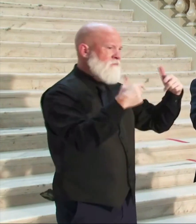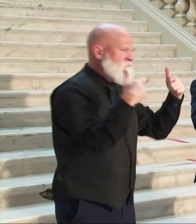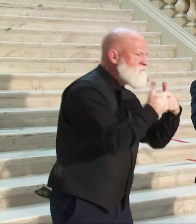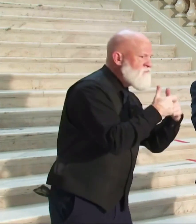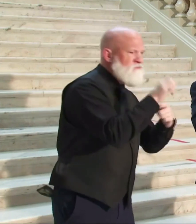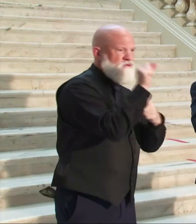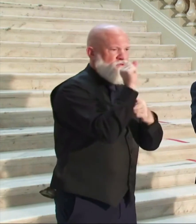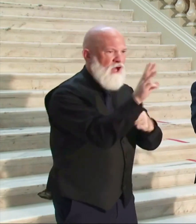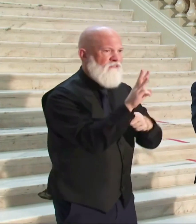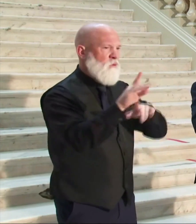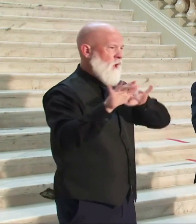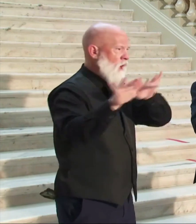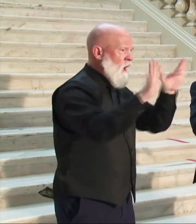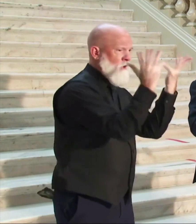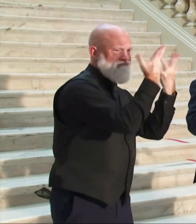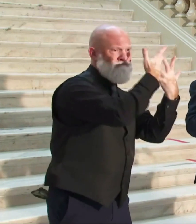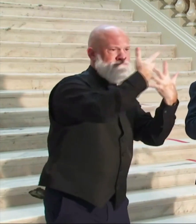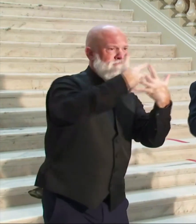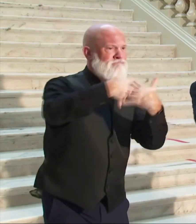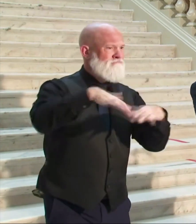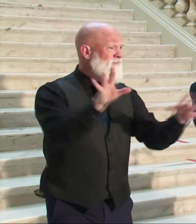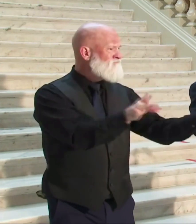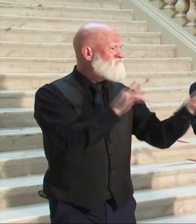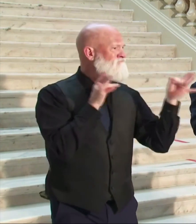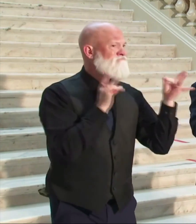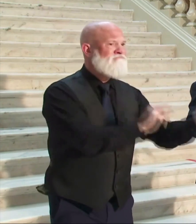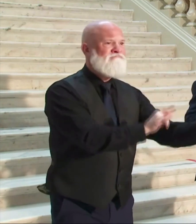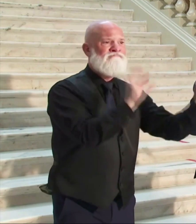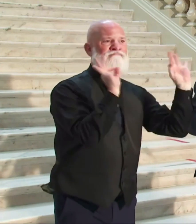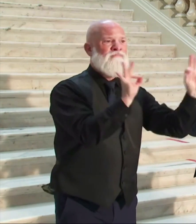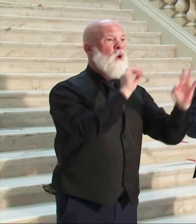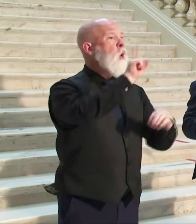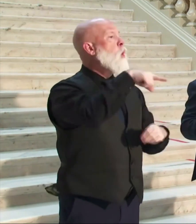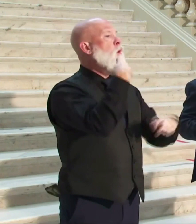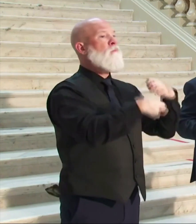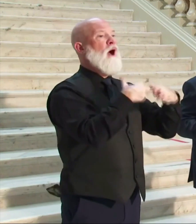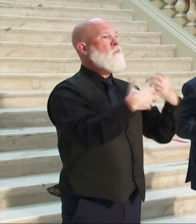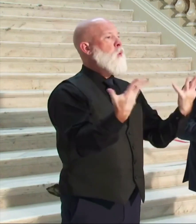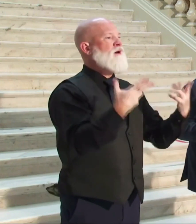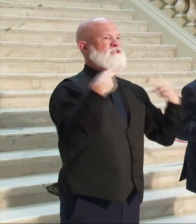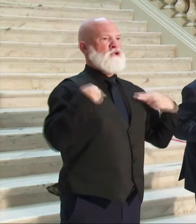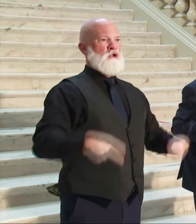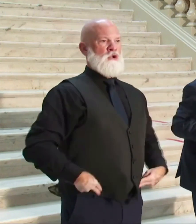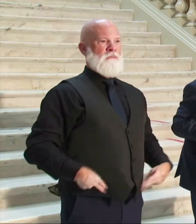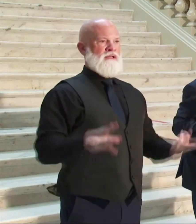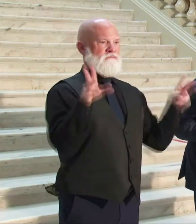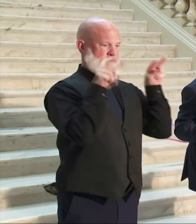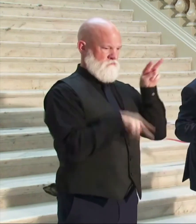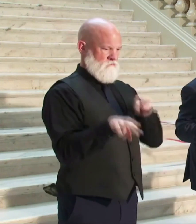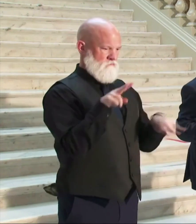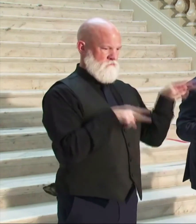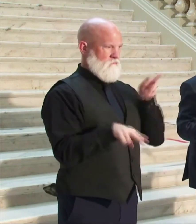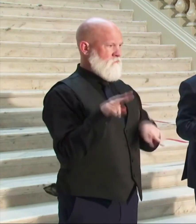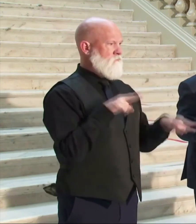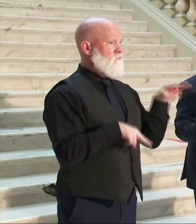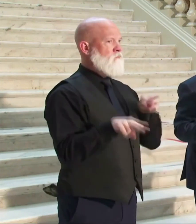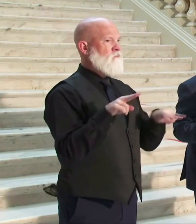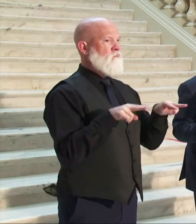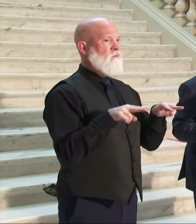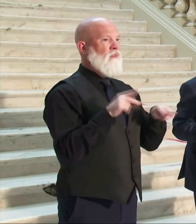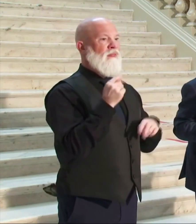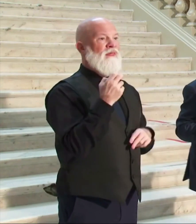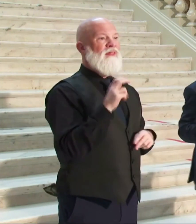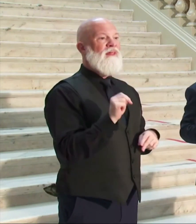only point where we have some issues occasionally is where human beings have to interact with it. And we have literally 159 counties, 2,419 polling